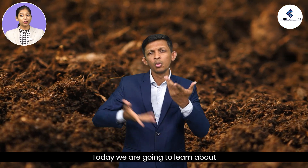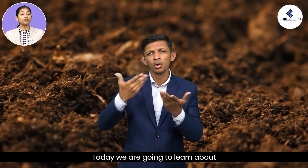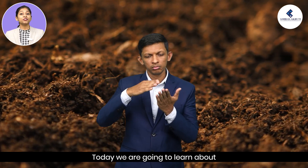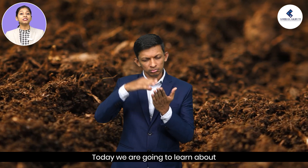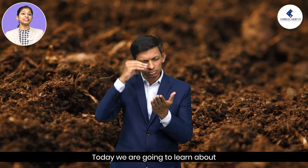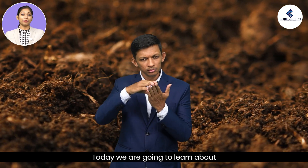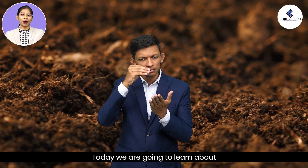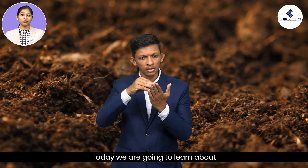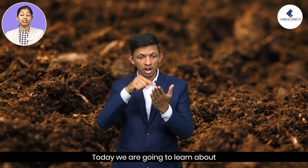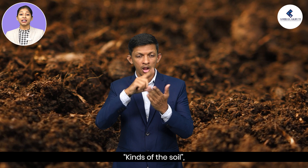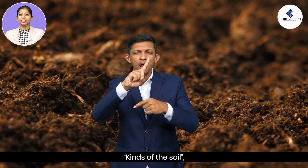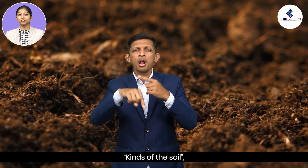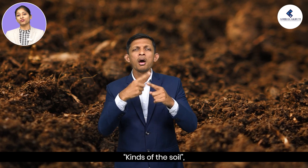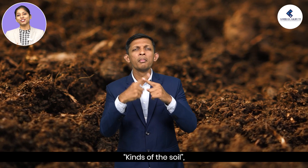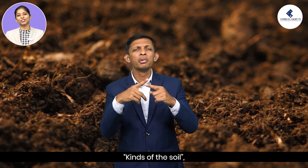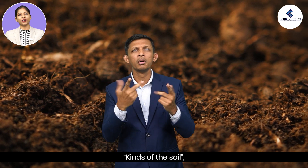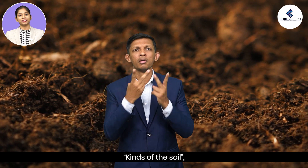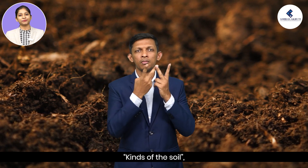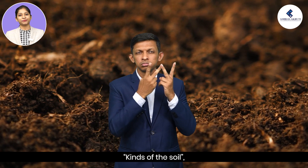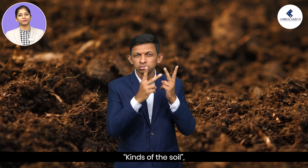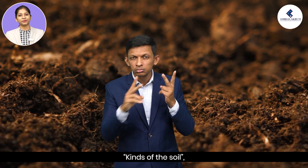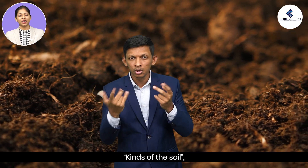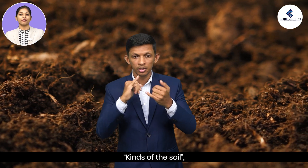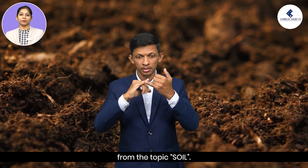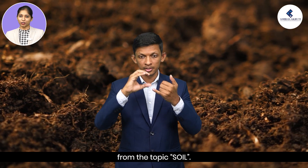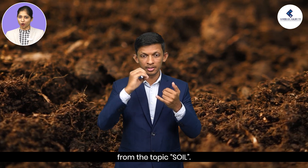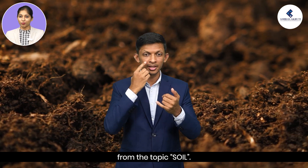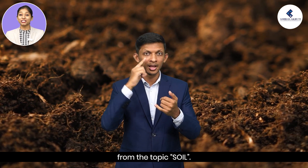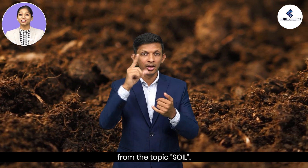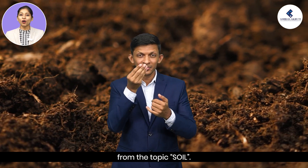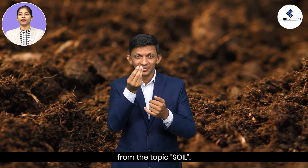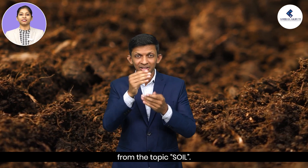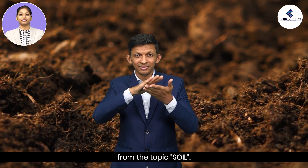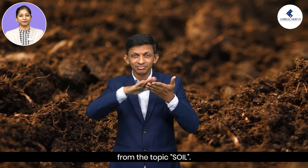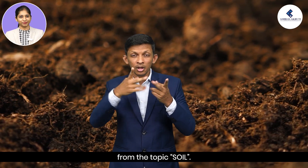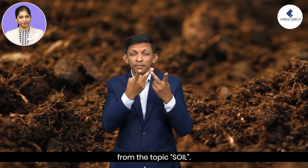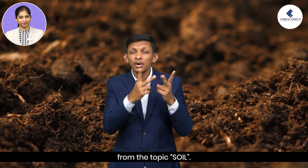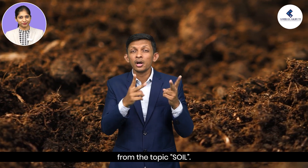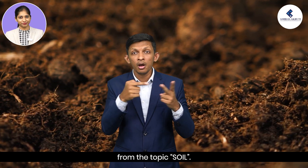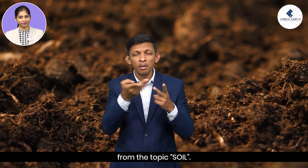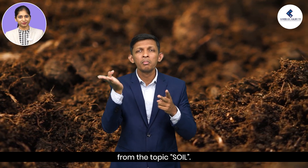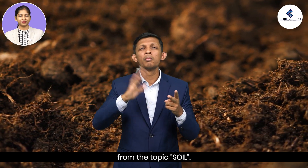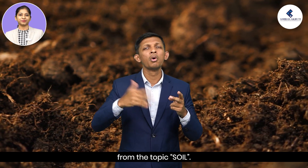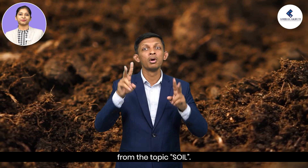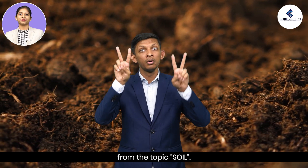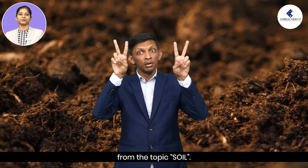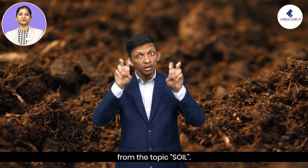Today we are going to learn about kinds of the soil from the topic soil.